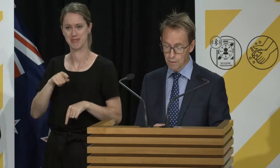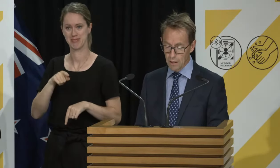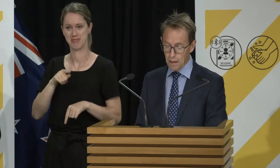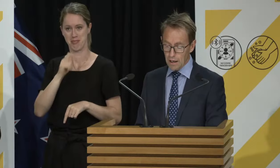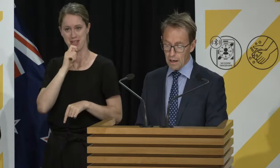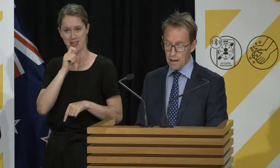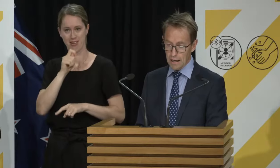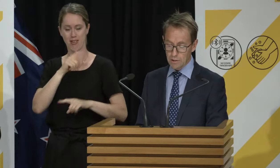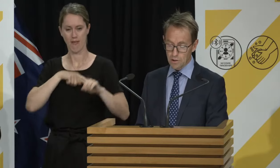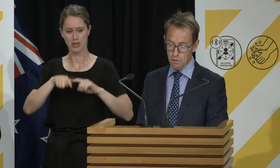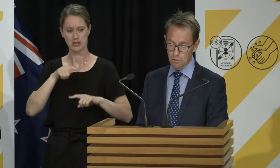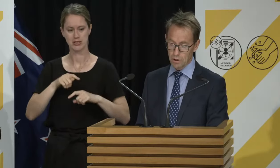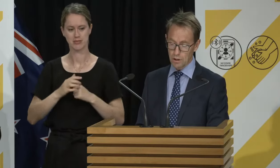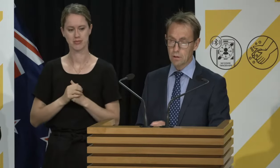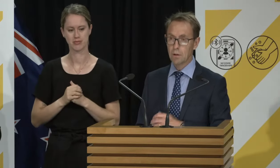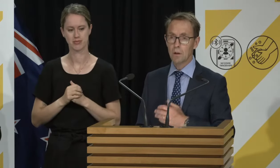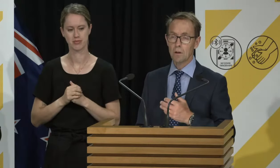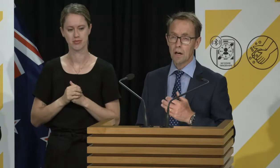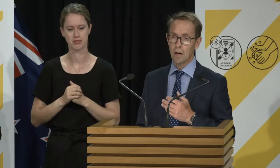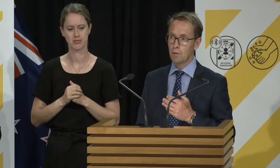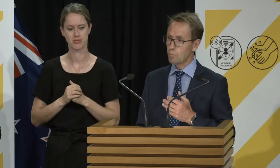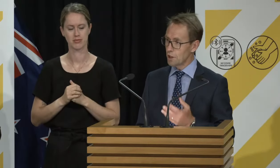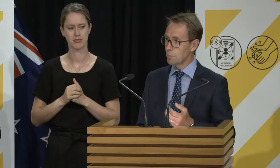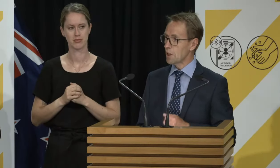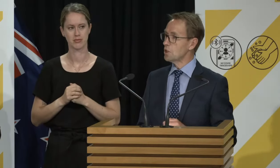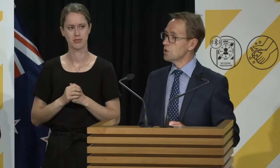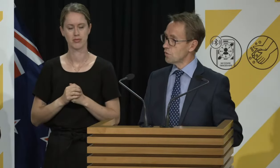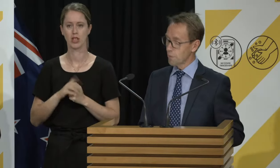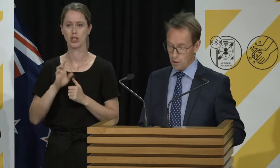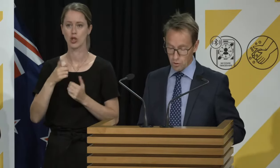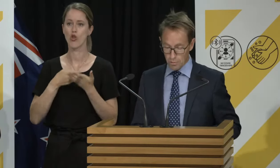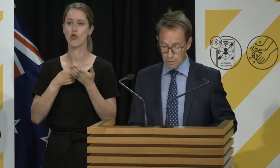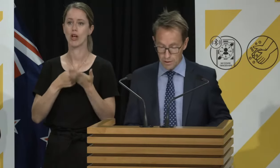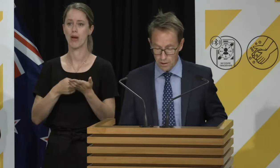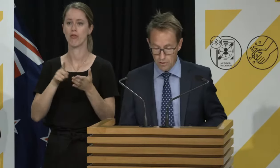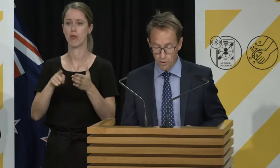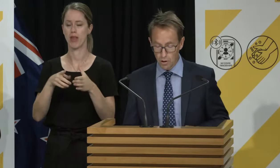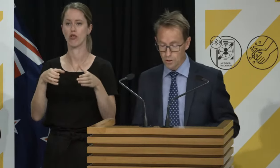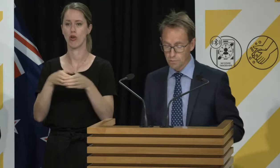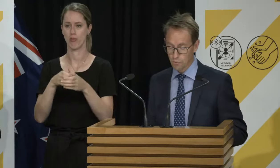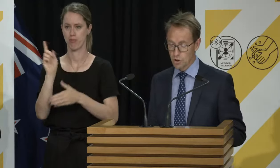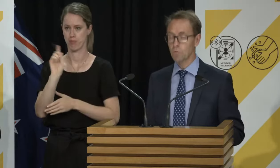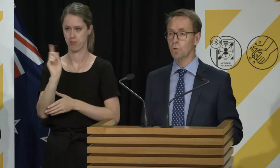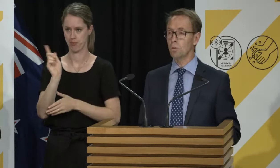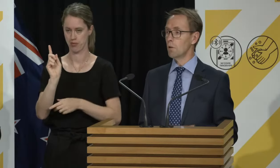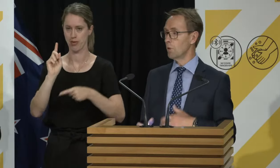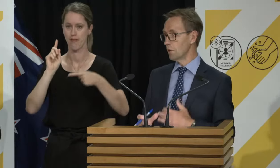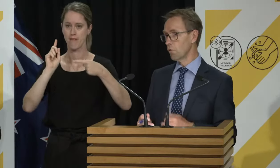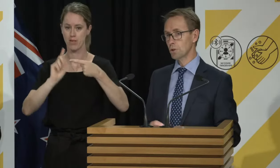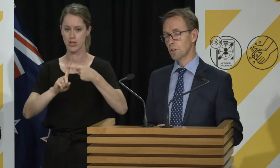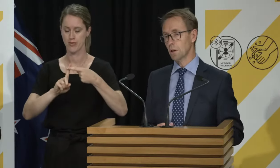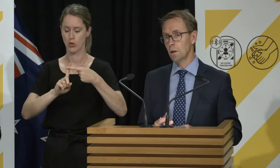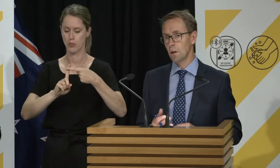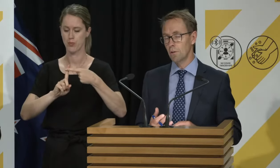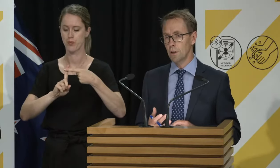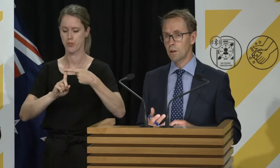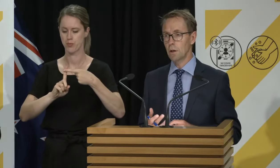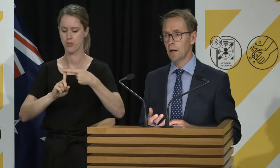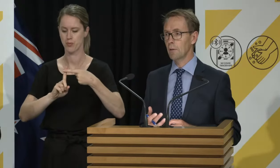stand-up, and the recommendations from that group that meant are as follows. First of all,